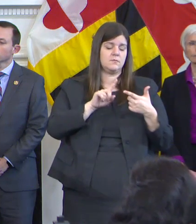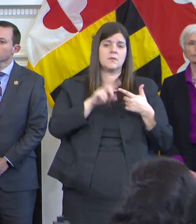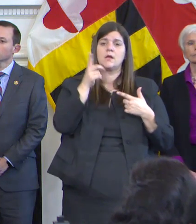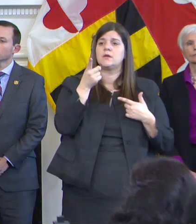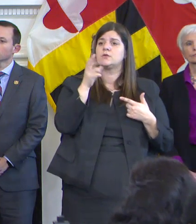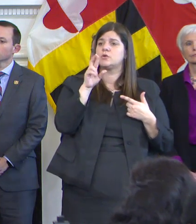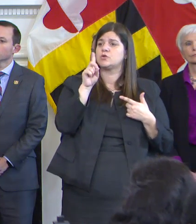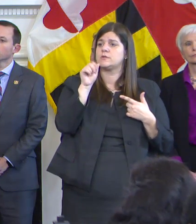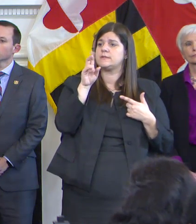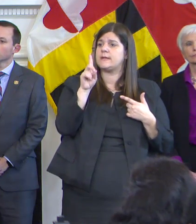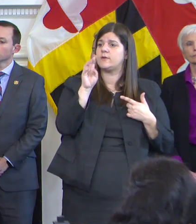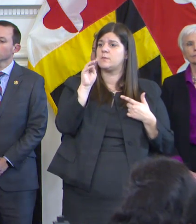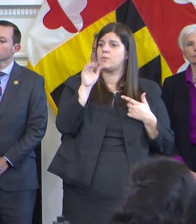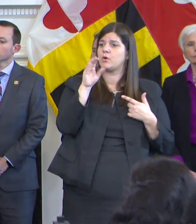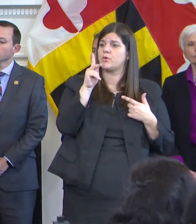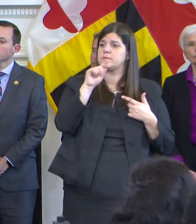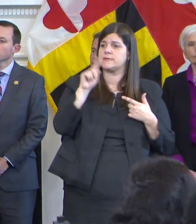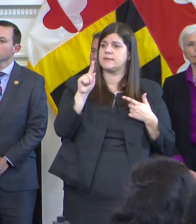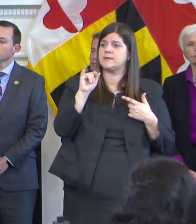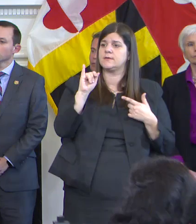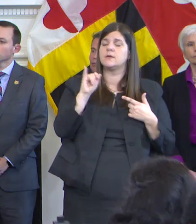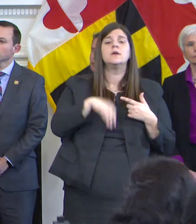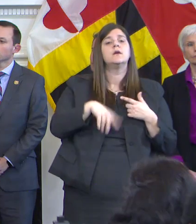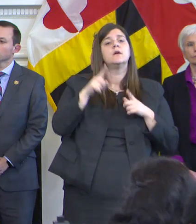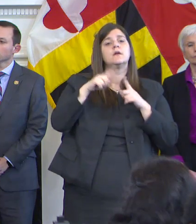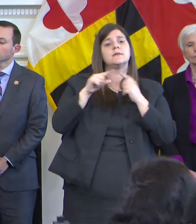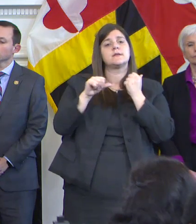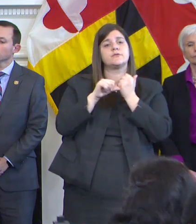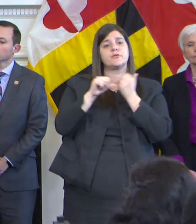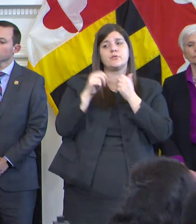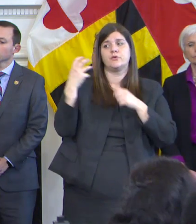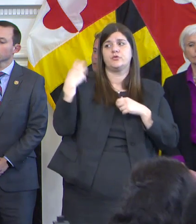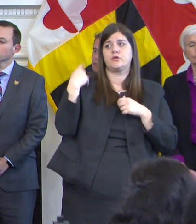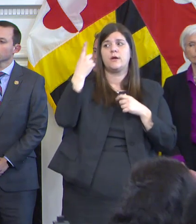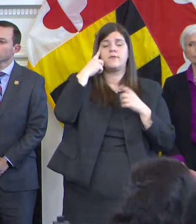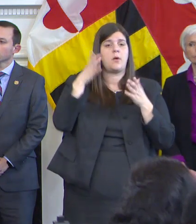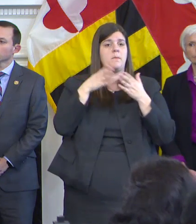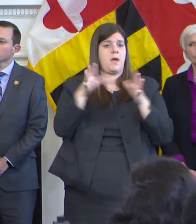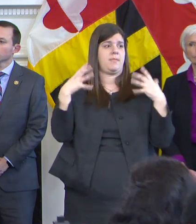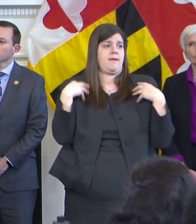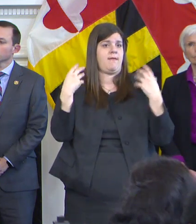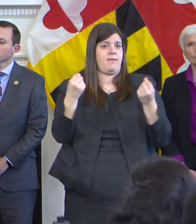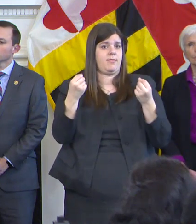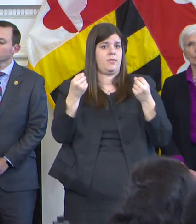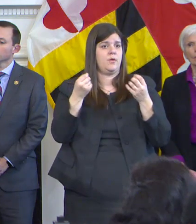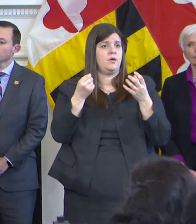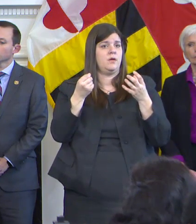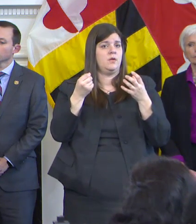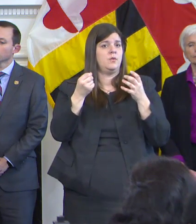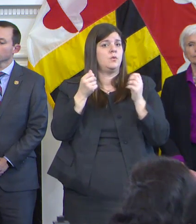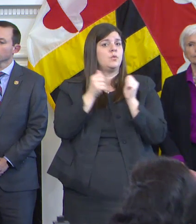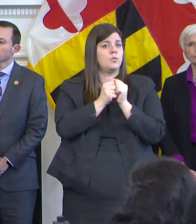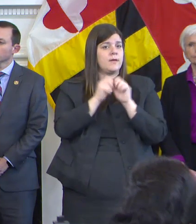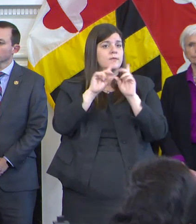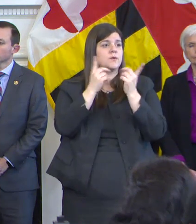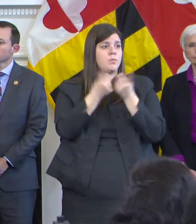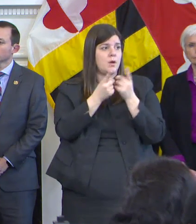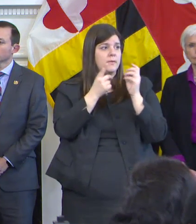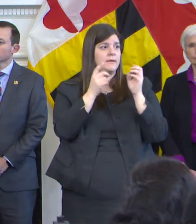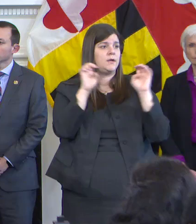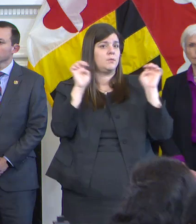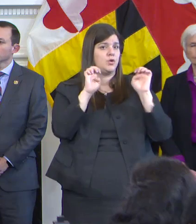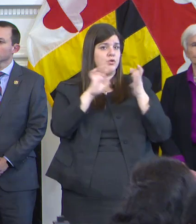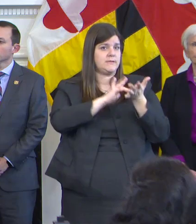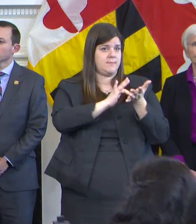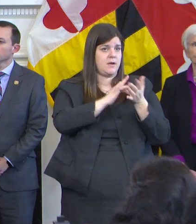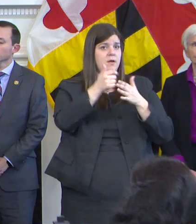Associate Professor and Associate Chair of Public Health at the Department of Emergency Medicine, the University of Maryland Medical